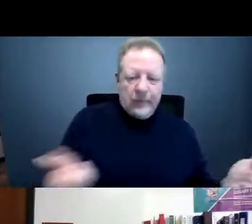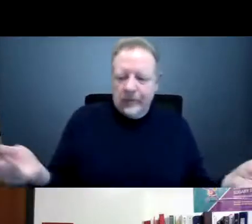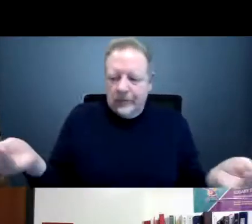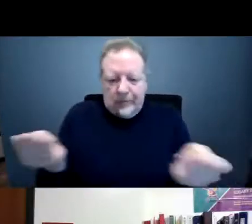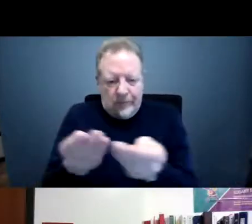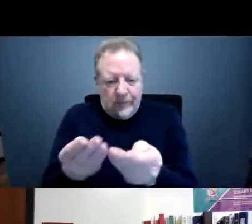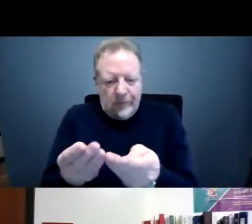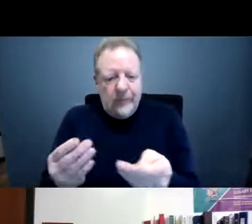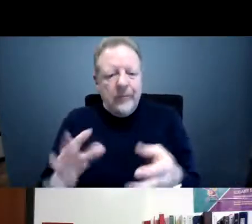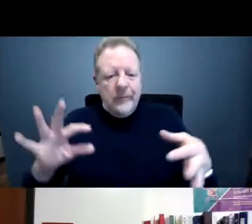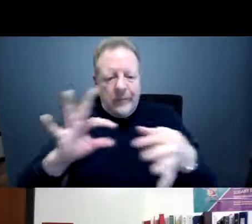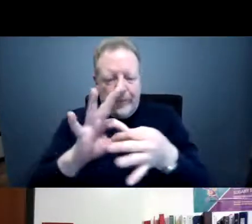thoughts, and less frustration.